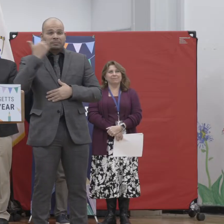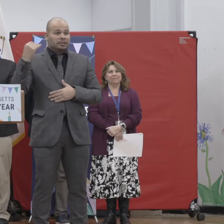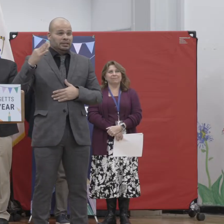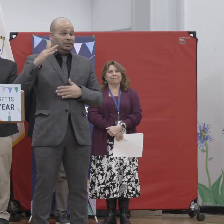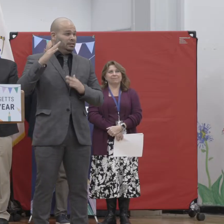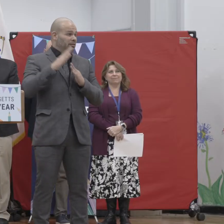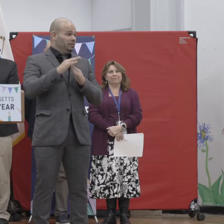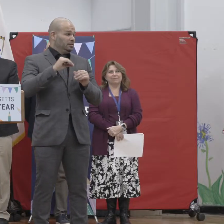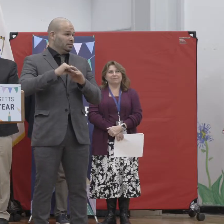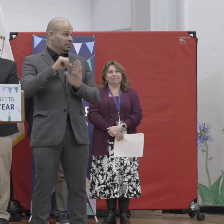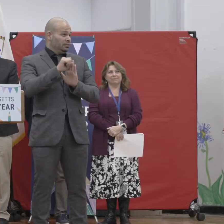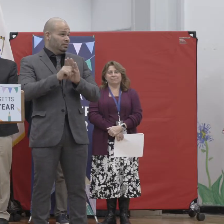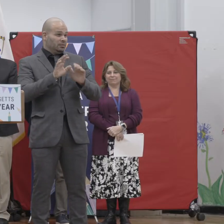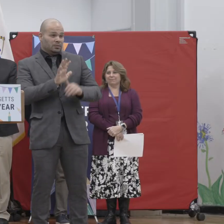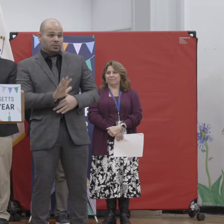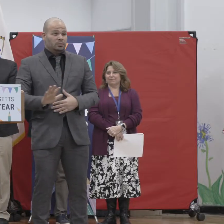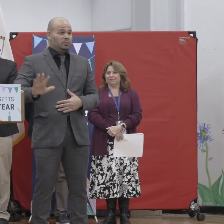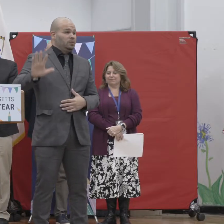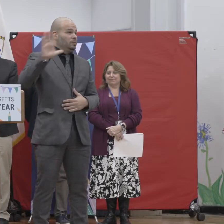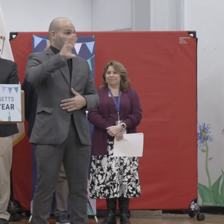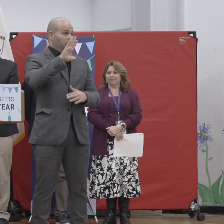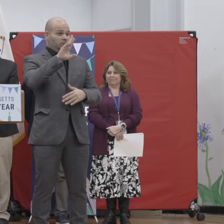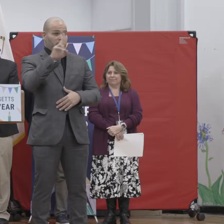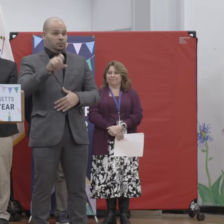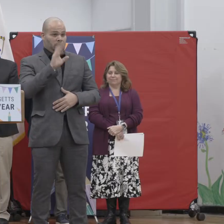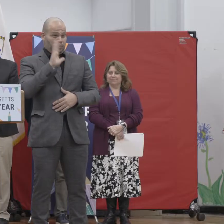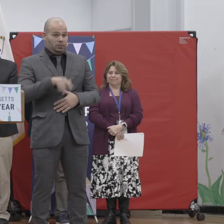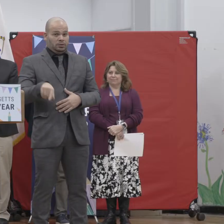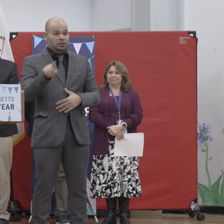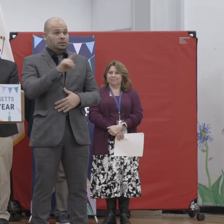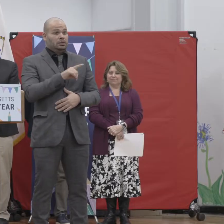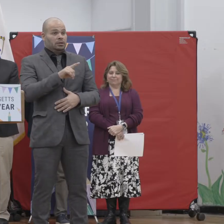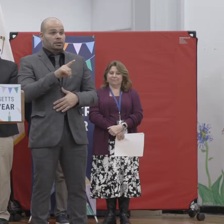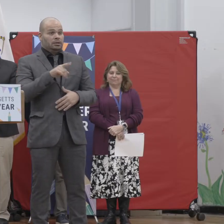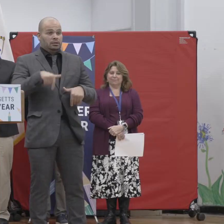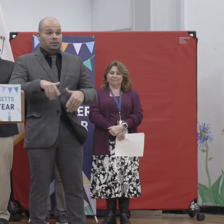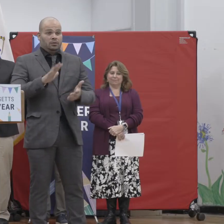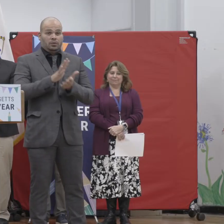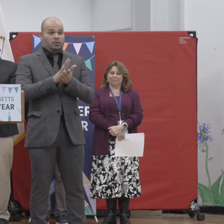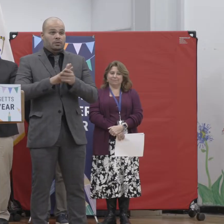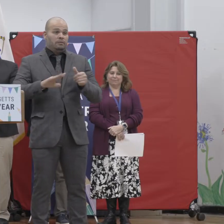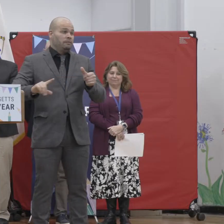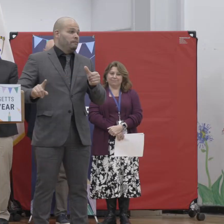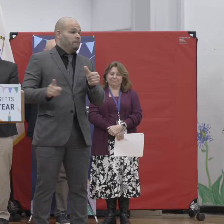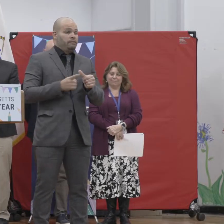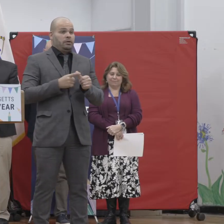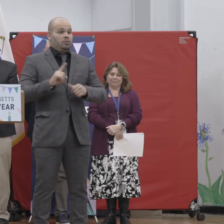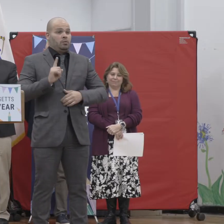Do you know that the first school in America, where was the first school ever in America?